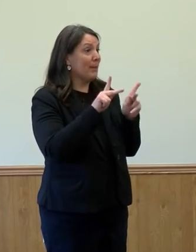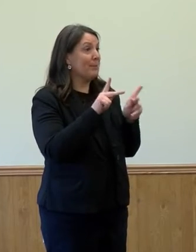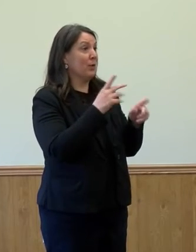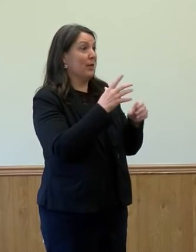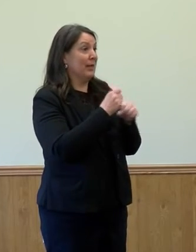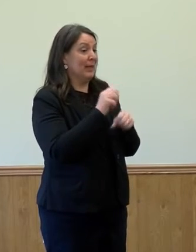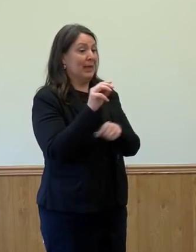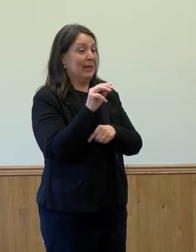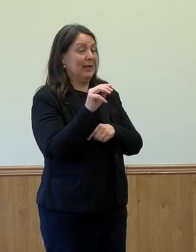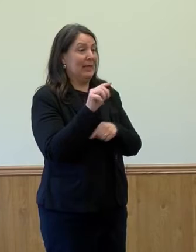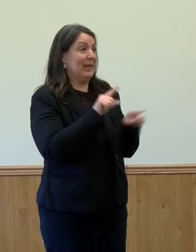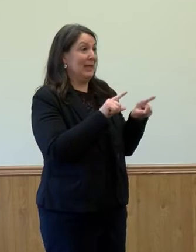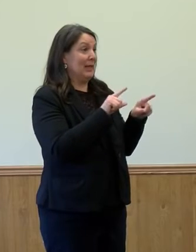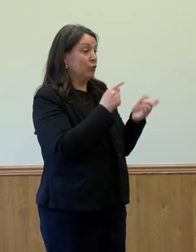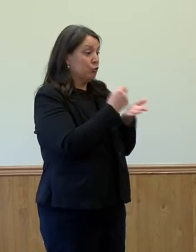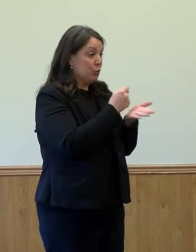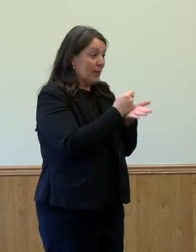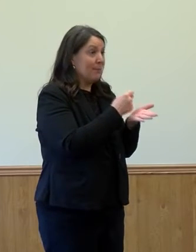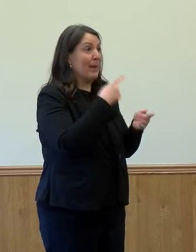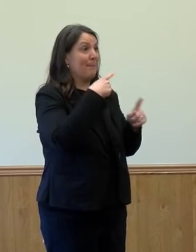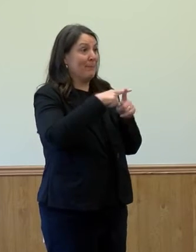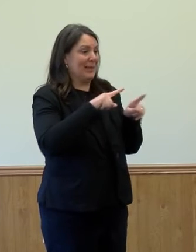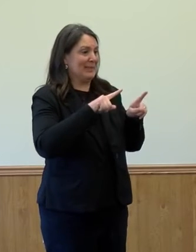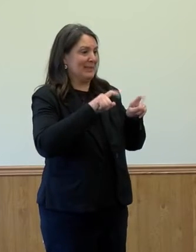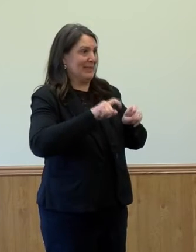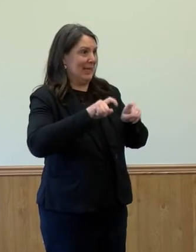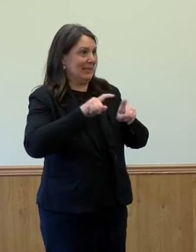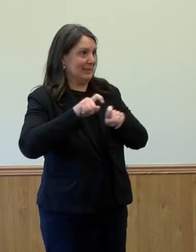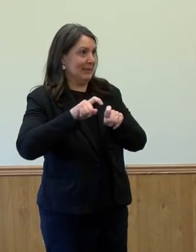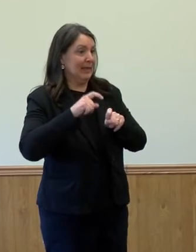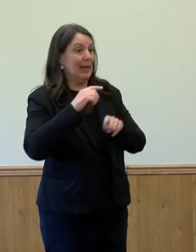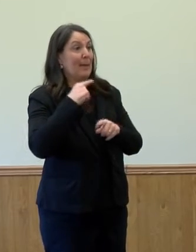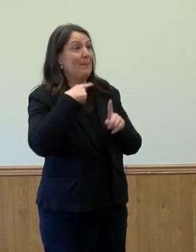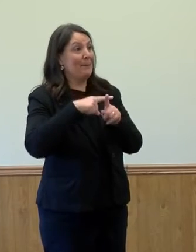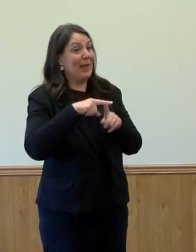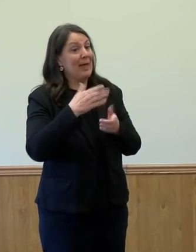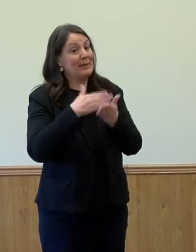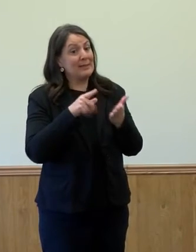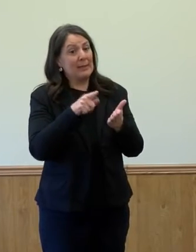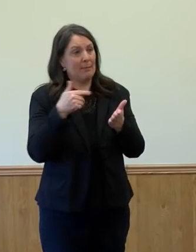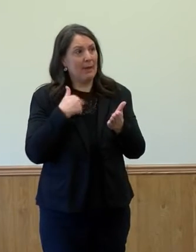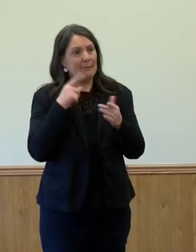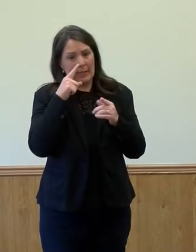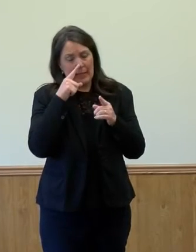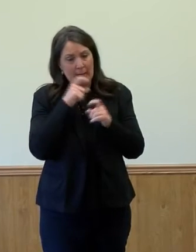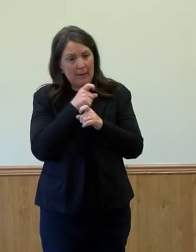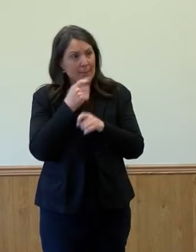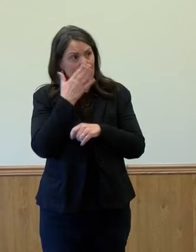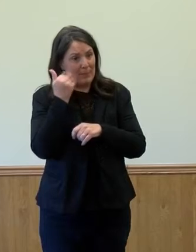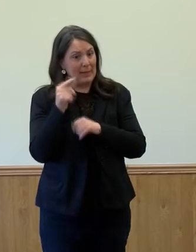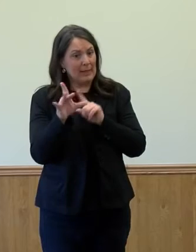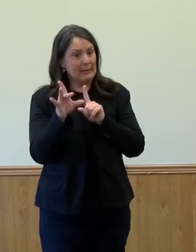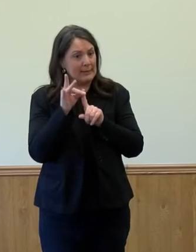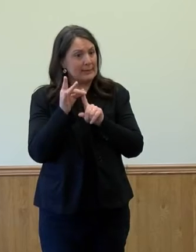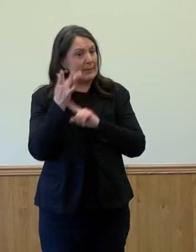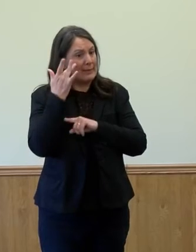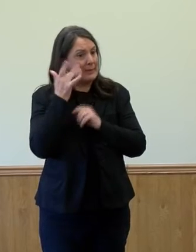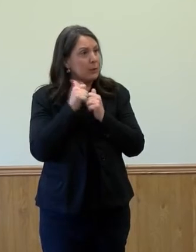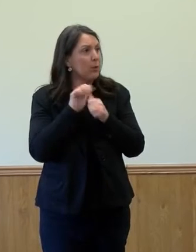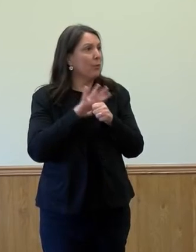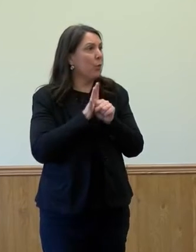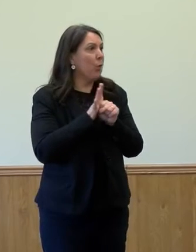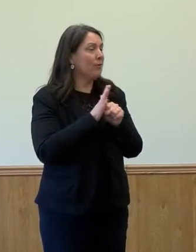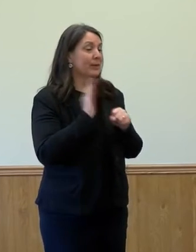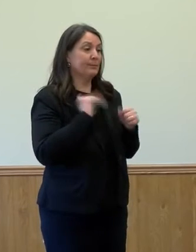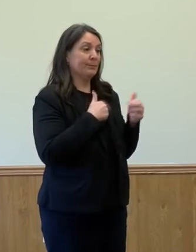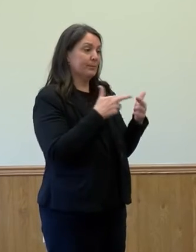as well as COVID testing, on top of those that are coming in for significant complications related to COVID. Our region is